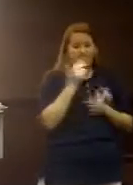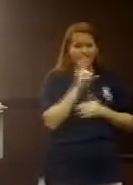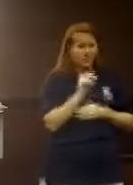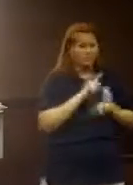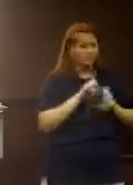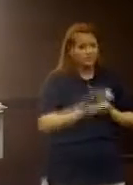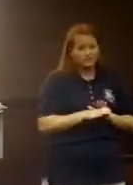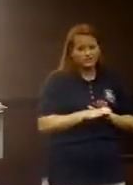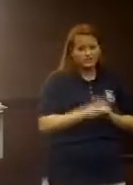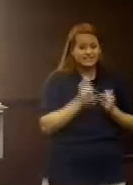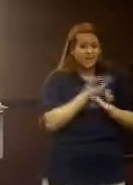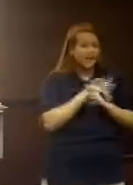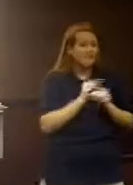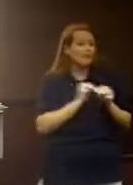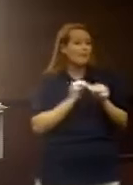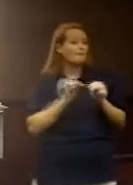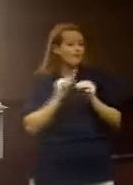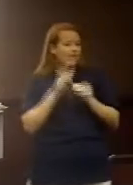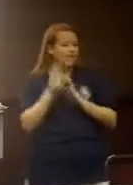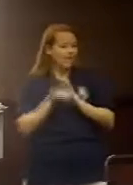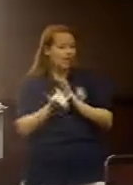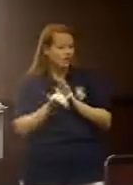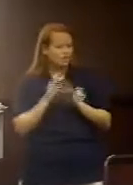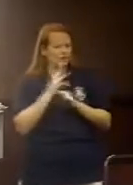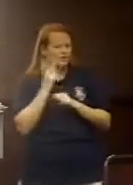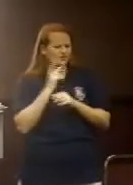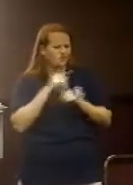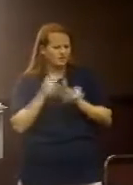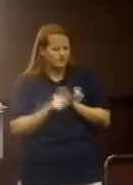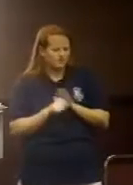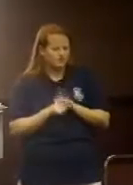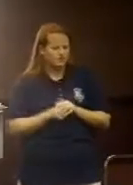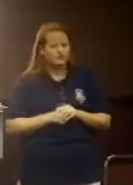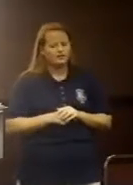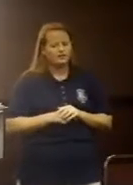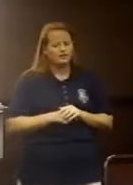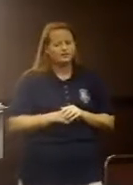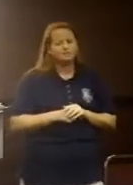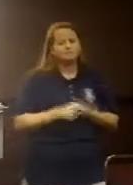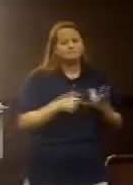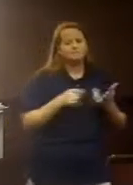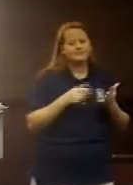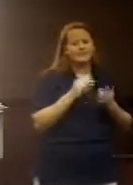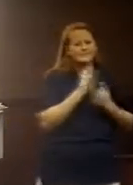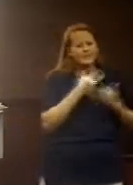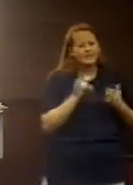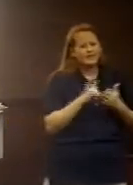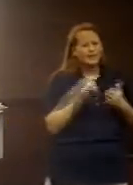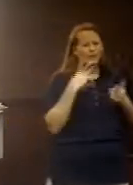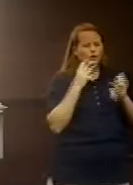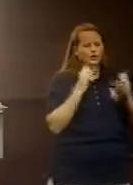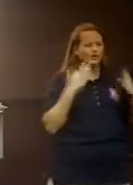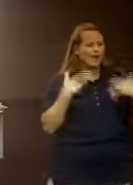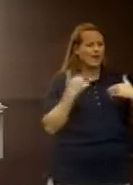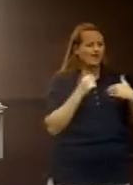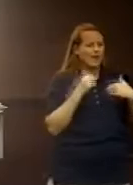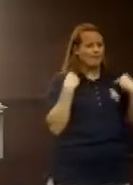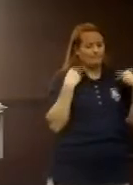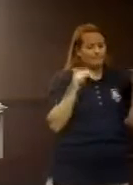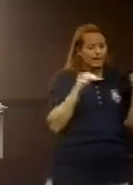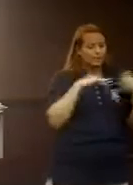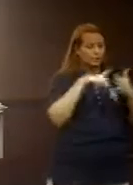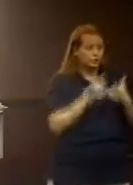it isn't that the methodology of the study was real great, and it certainly could be something that we could have some master